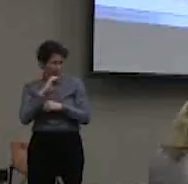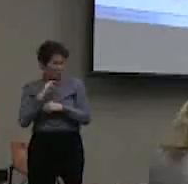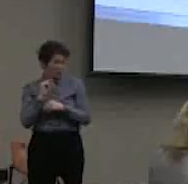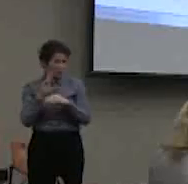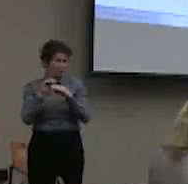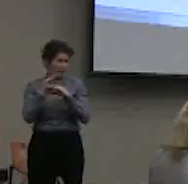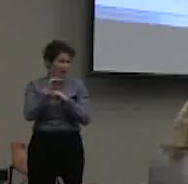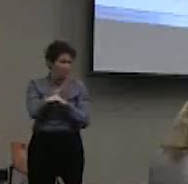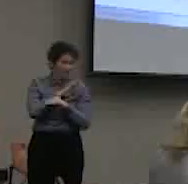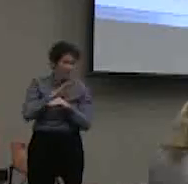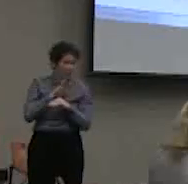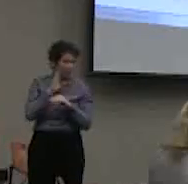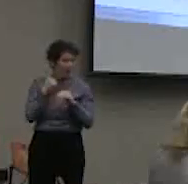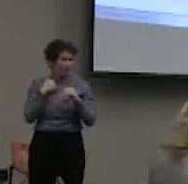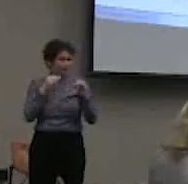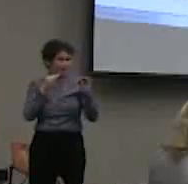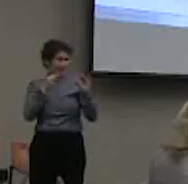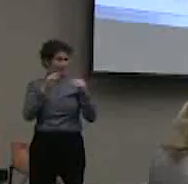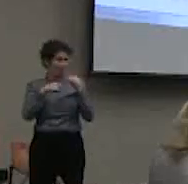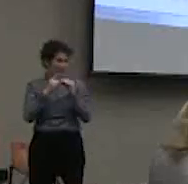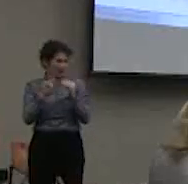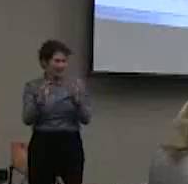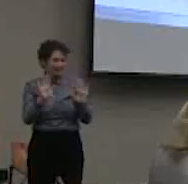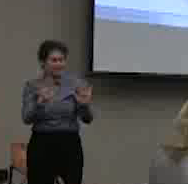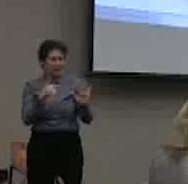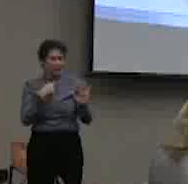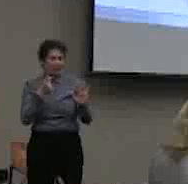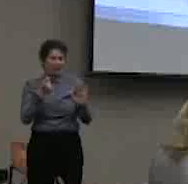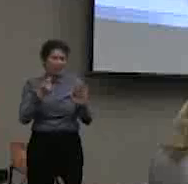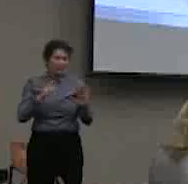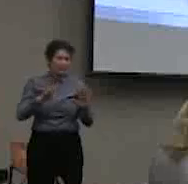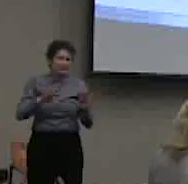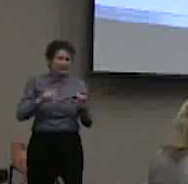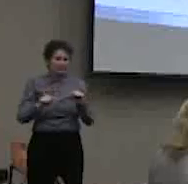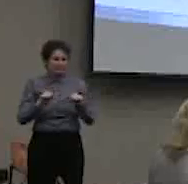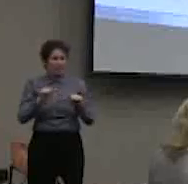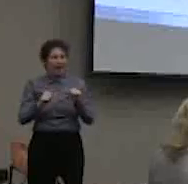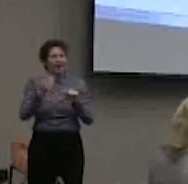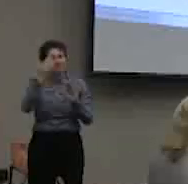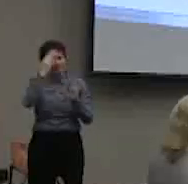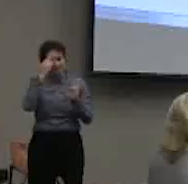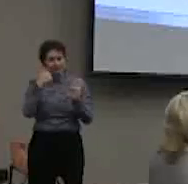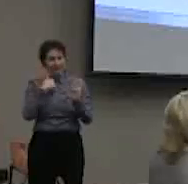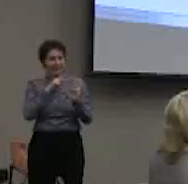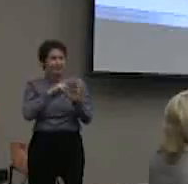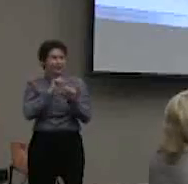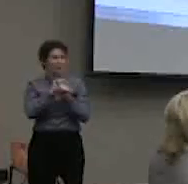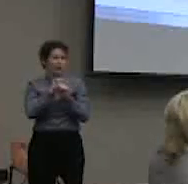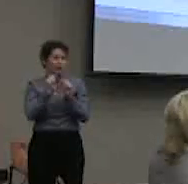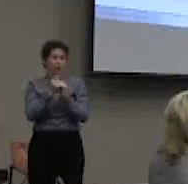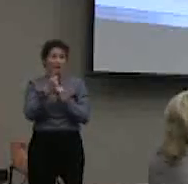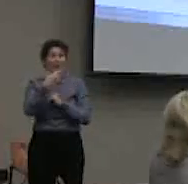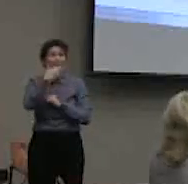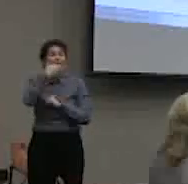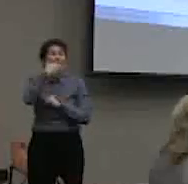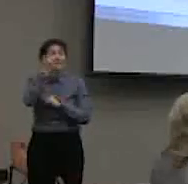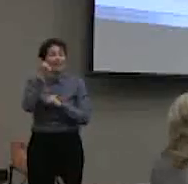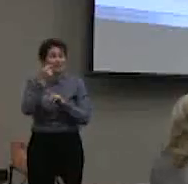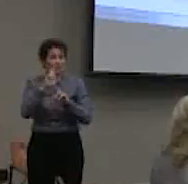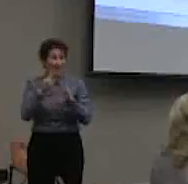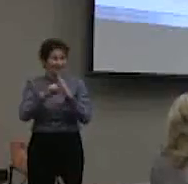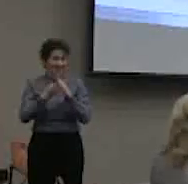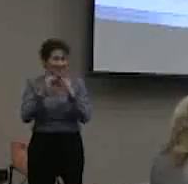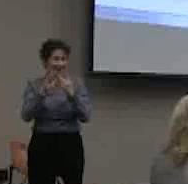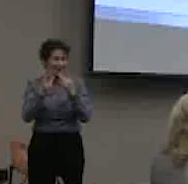board sort of have input on that? You know, my fear is just that, you know, I know I personally work with one of the best Ready Start